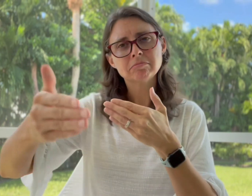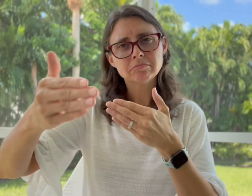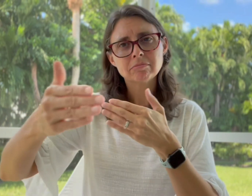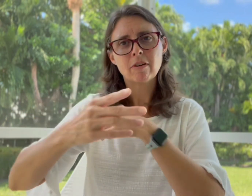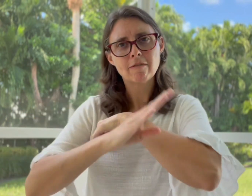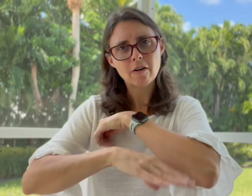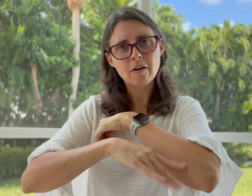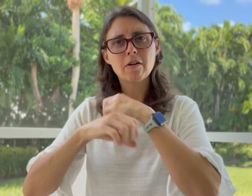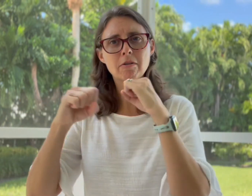winter.